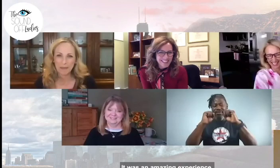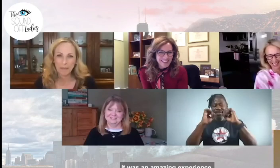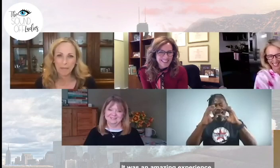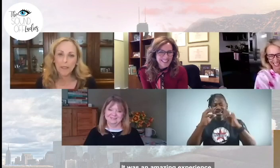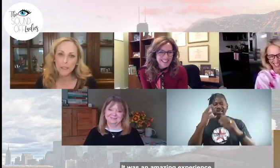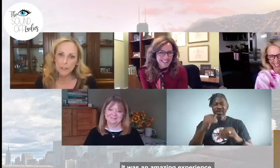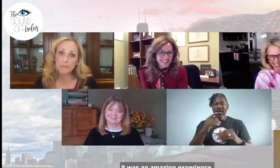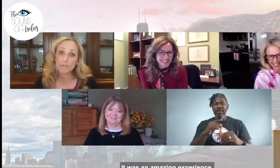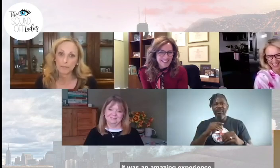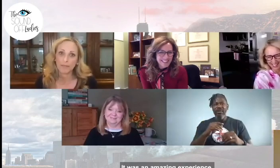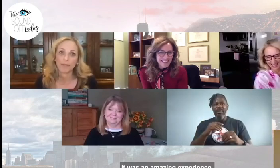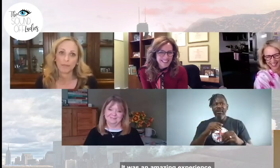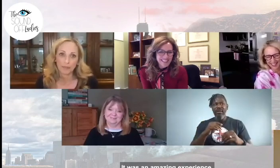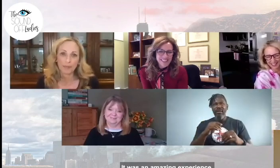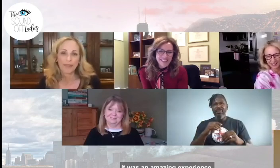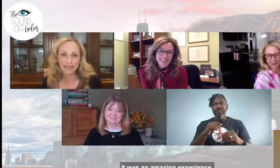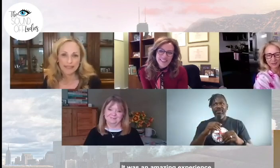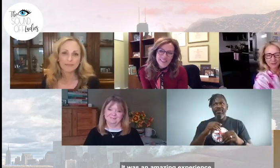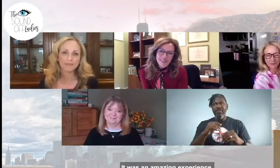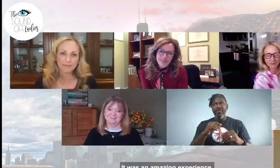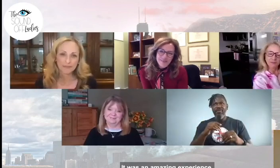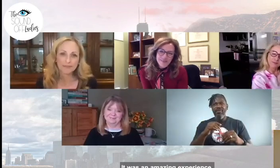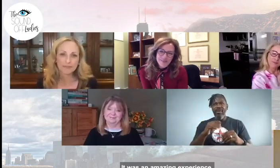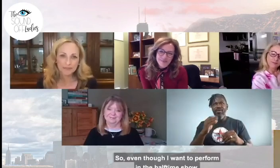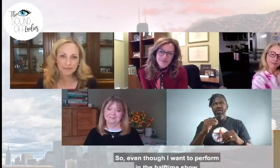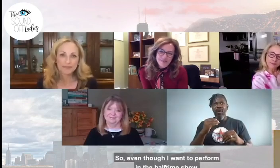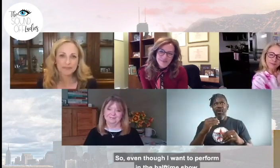Alexis and Howard, it was an amazing experience.